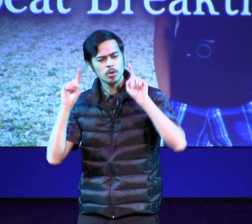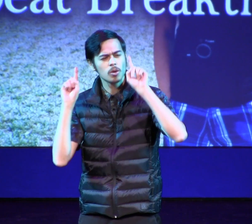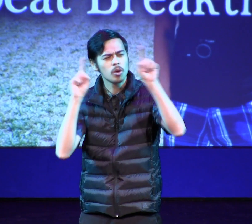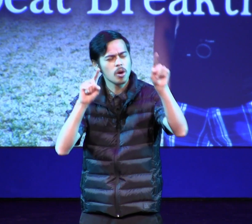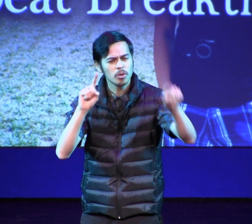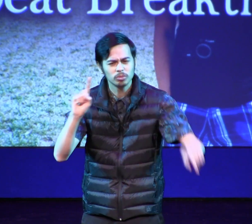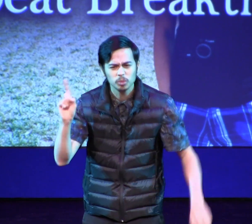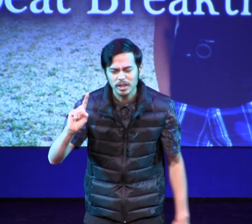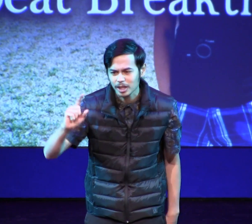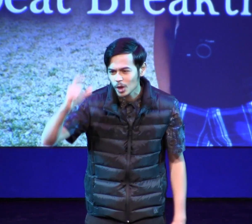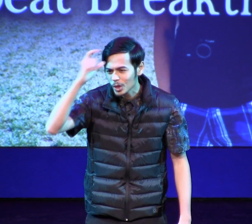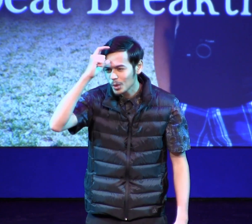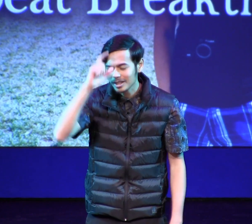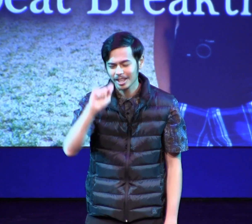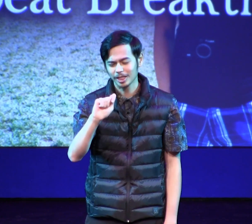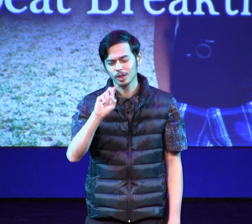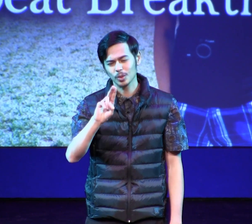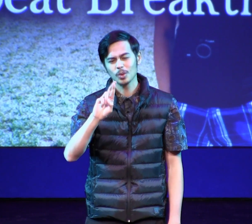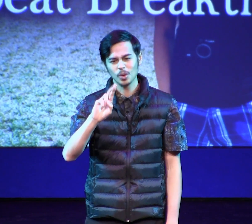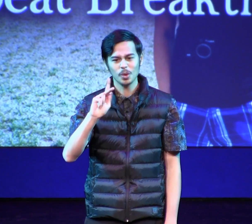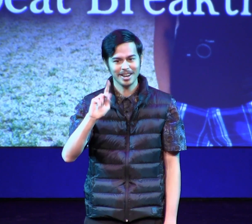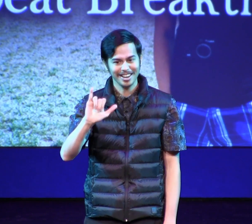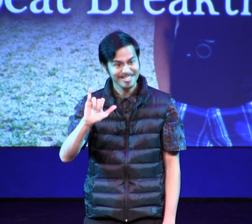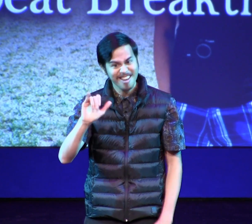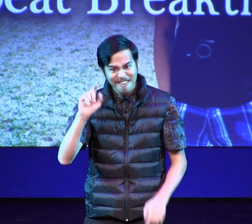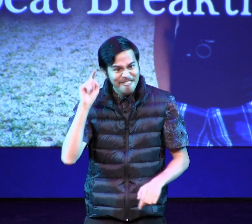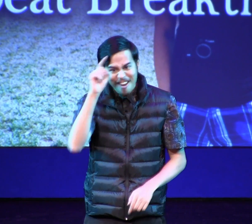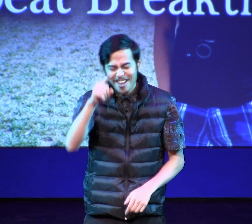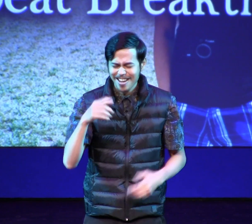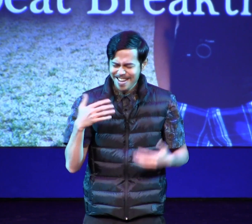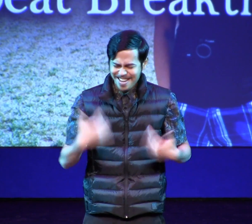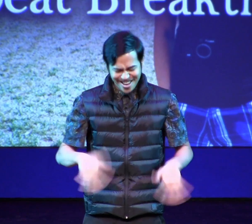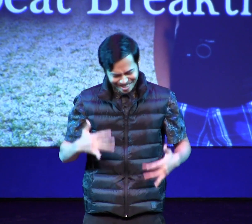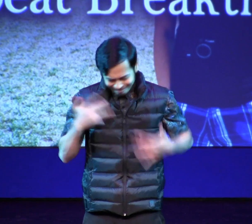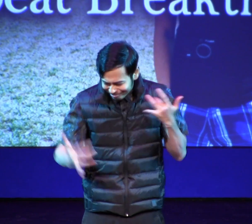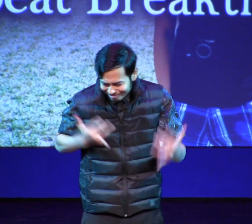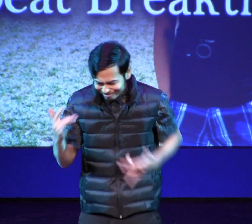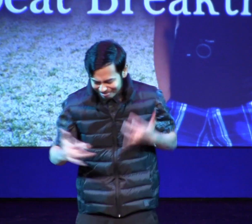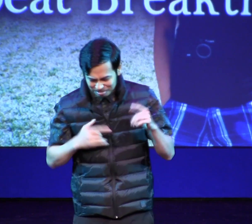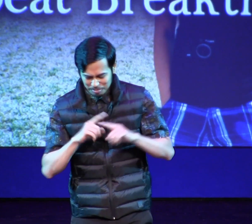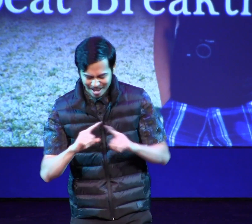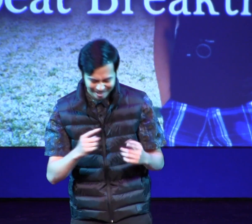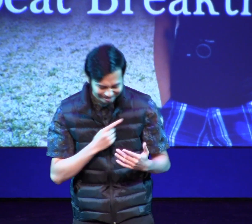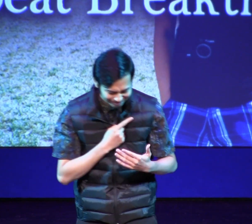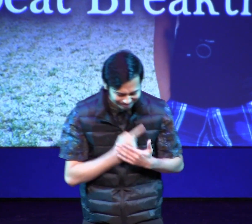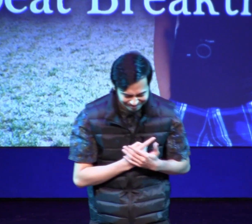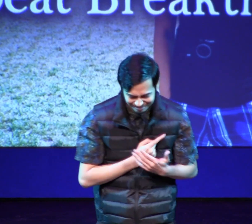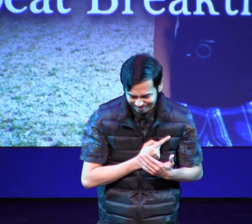2015, and I was selected to go to a deaf camp over in Turkey. And I was quite excited.